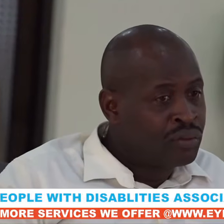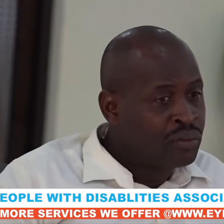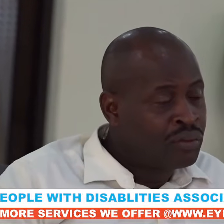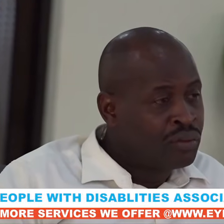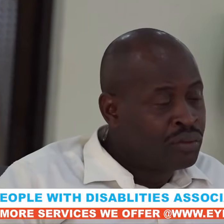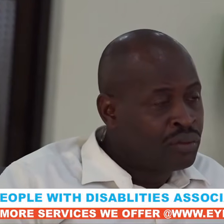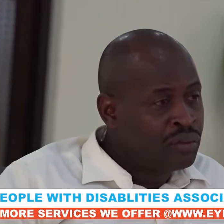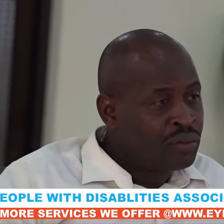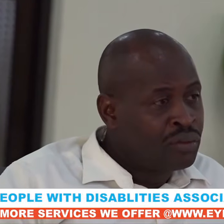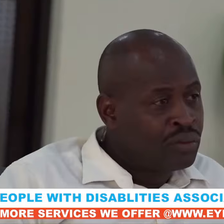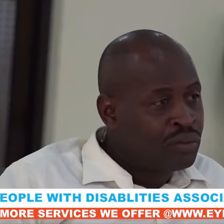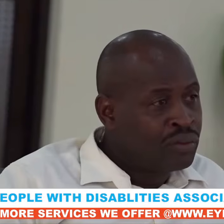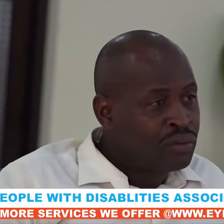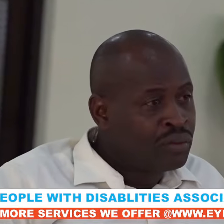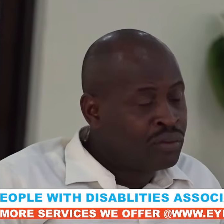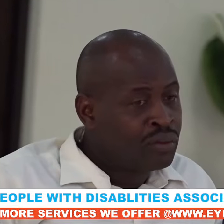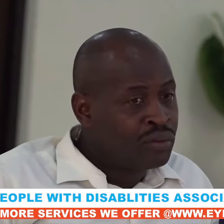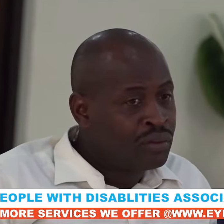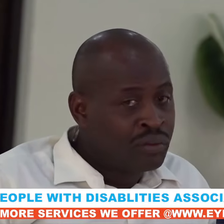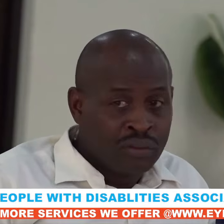Previously,